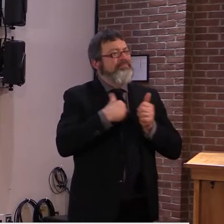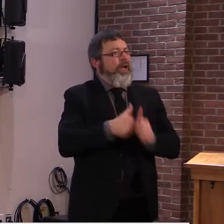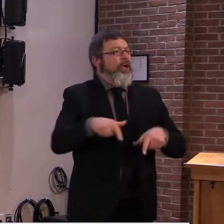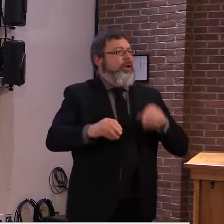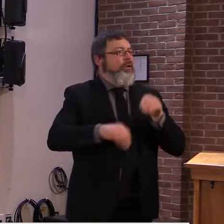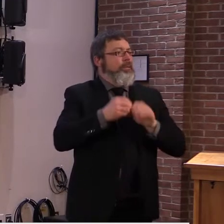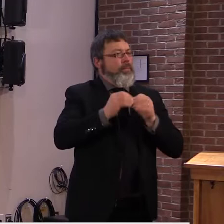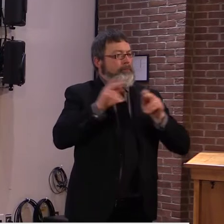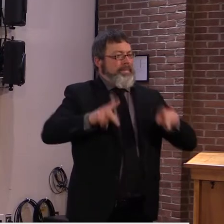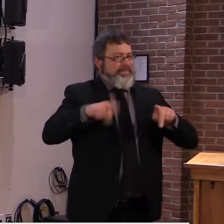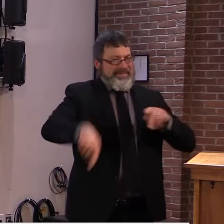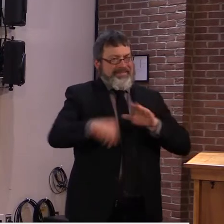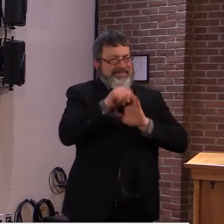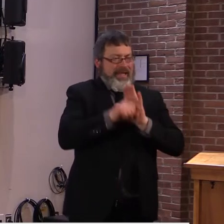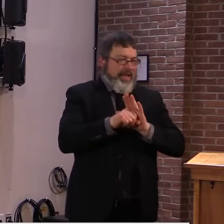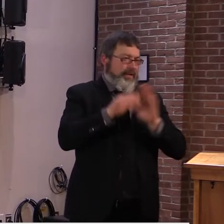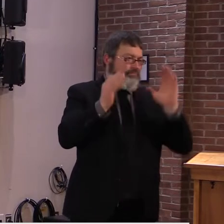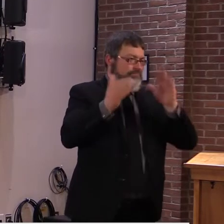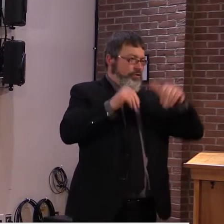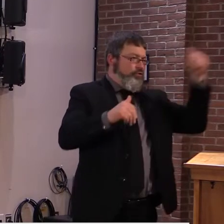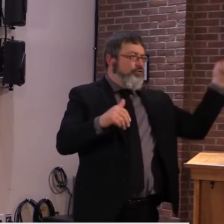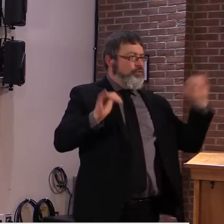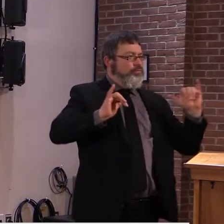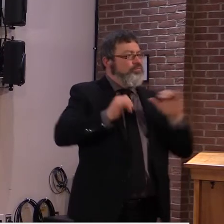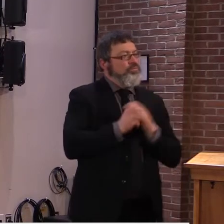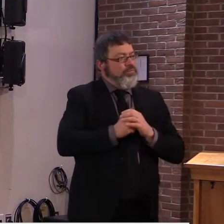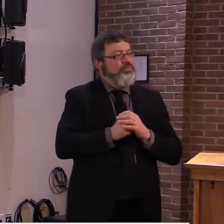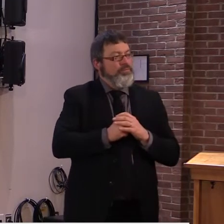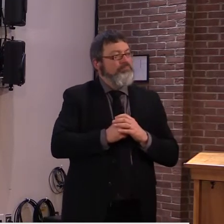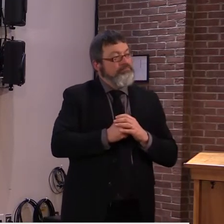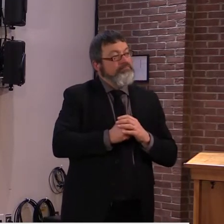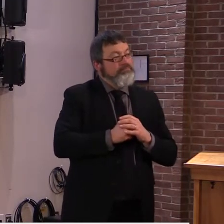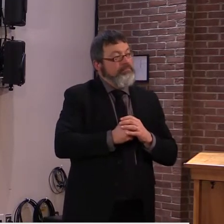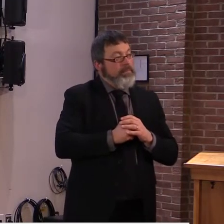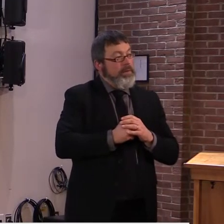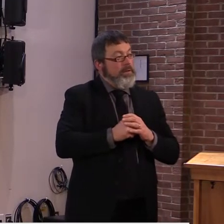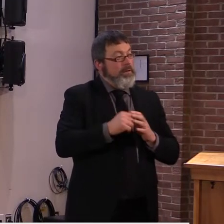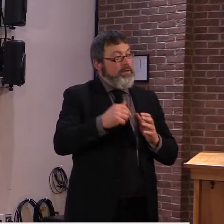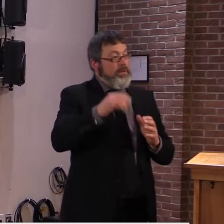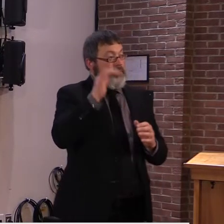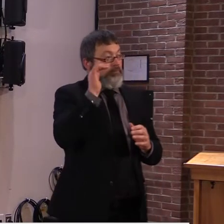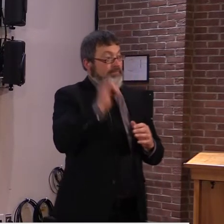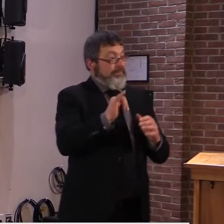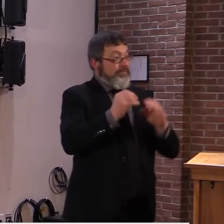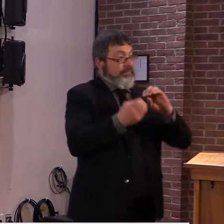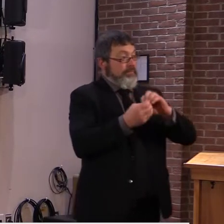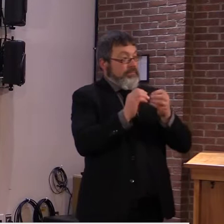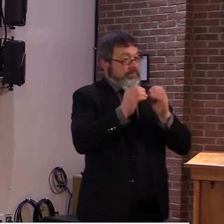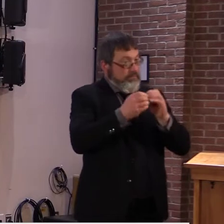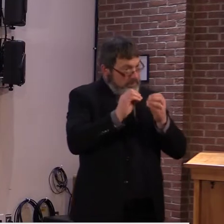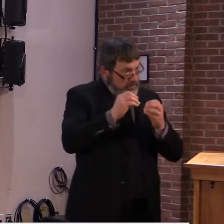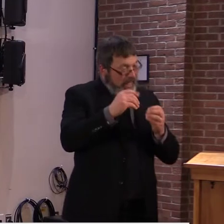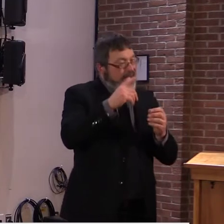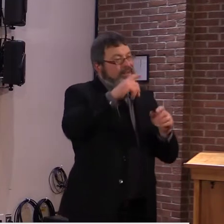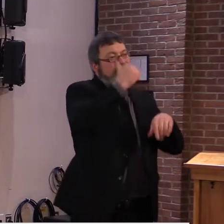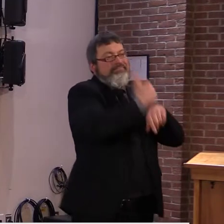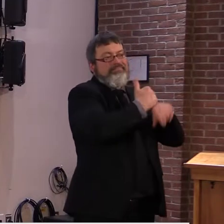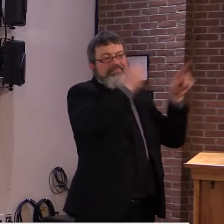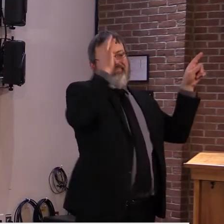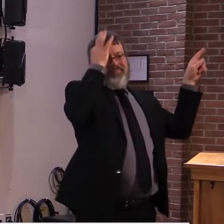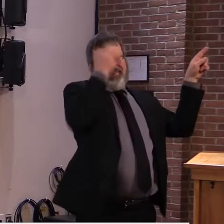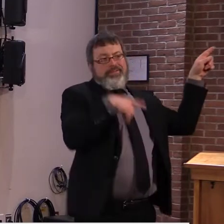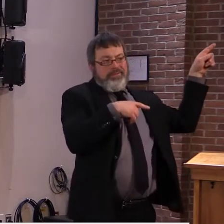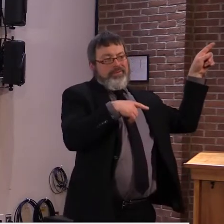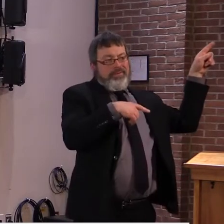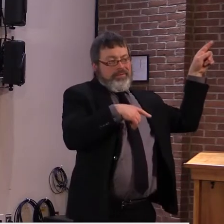This effort will be based on a comprehensive approach to fairly and equitably ensure that everyone who can be vaccinated